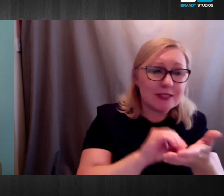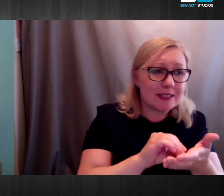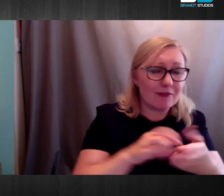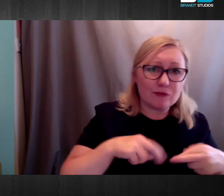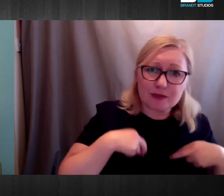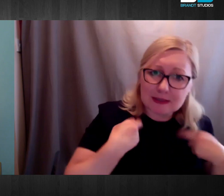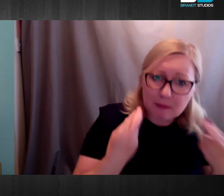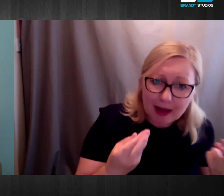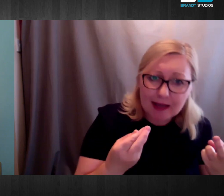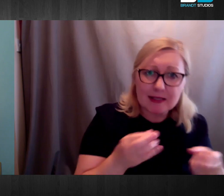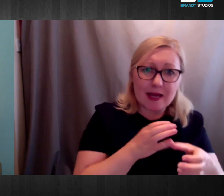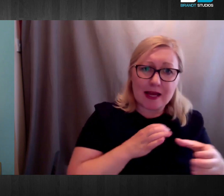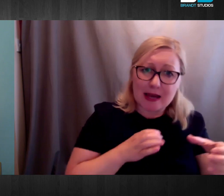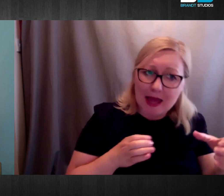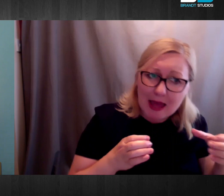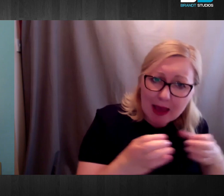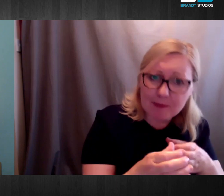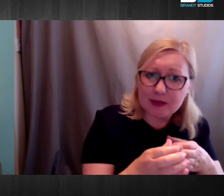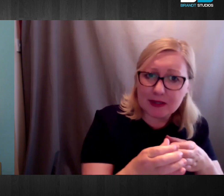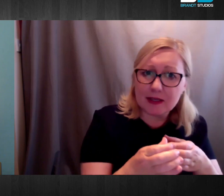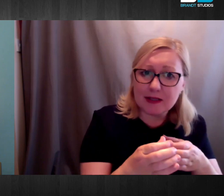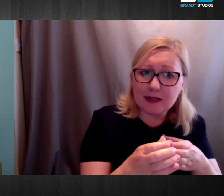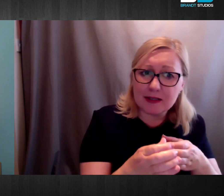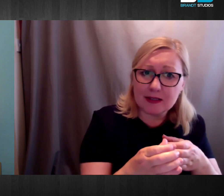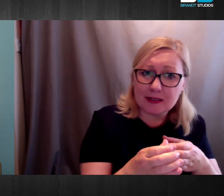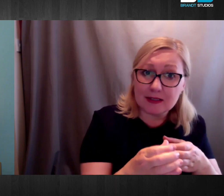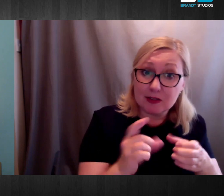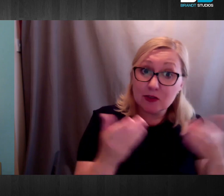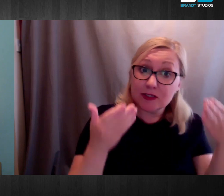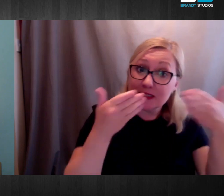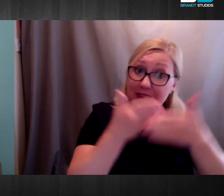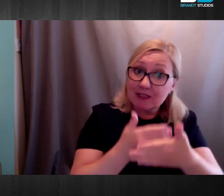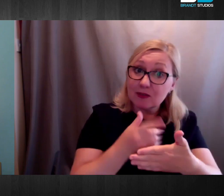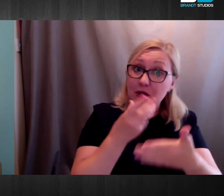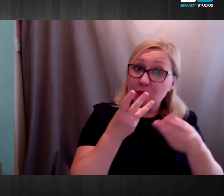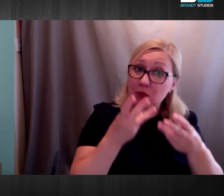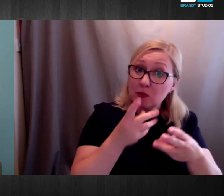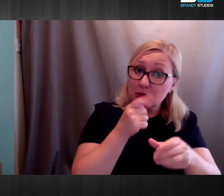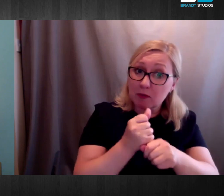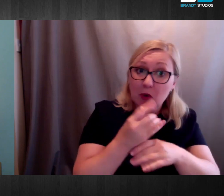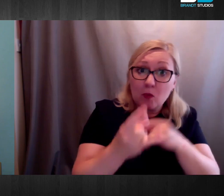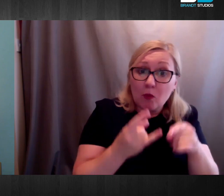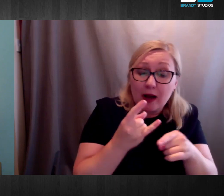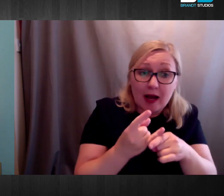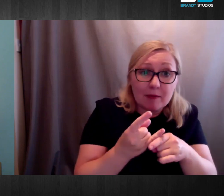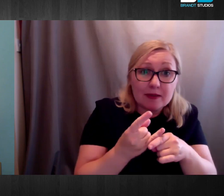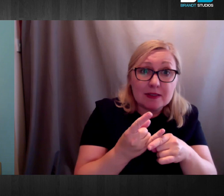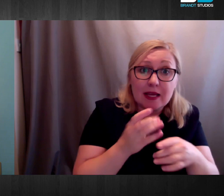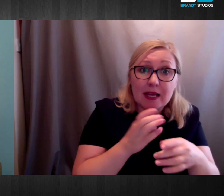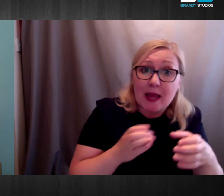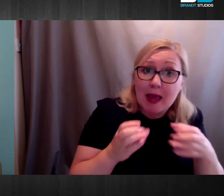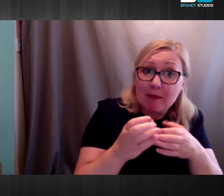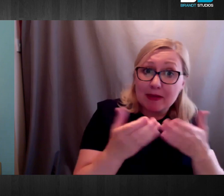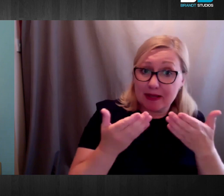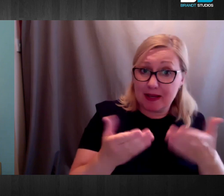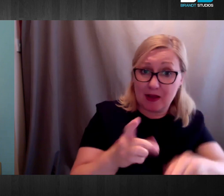We're going to consider whether there's an opportunity for empathy to flourish, for respect to flourish during the pandemic. Research